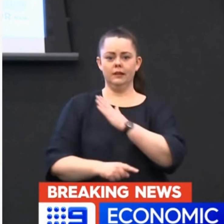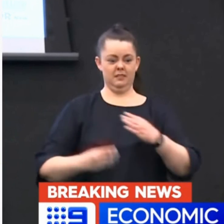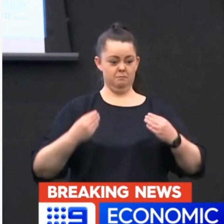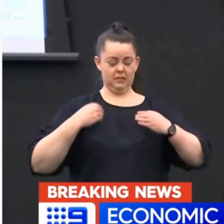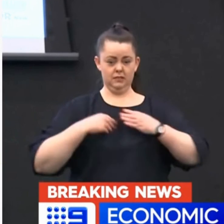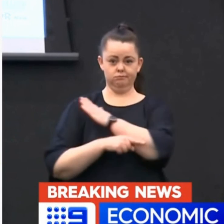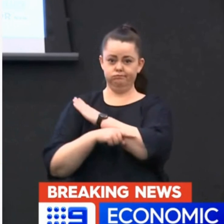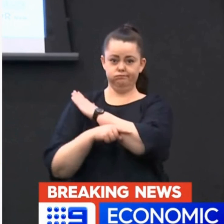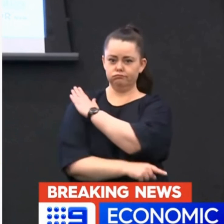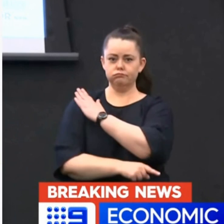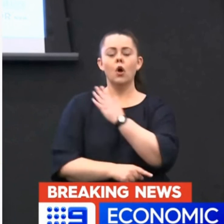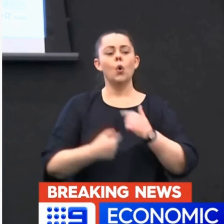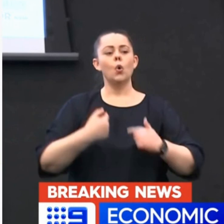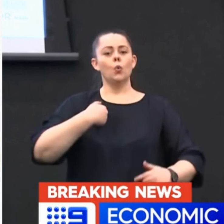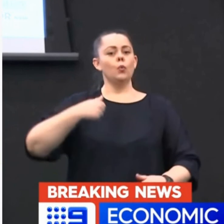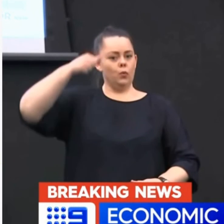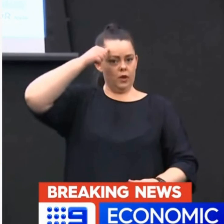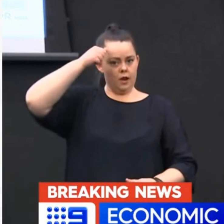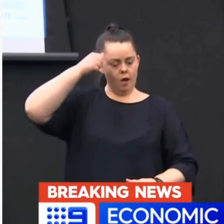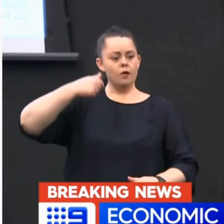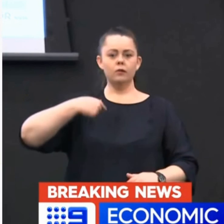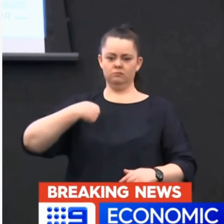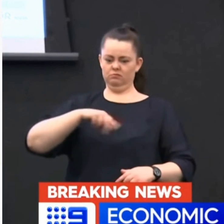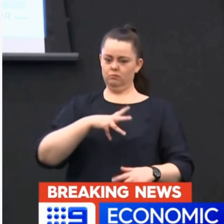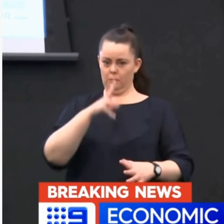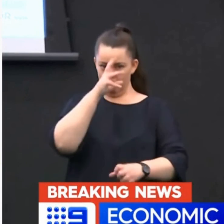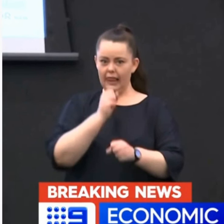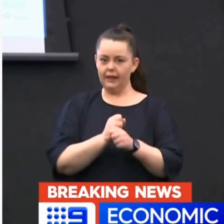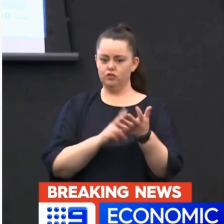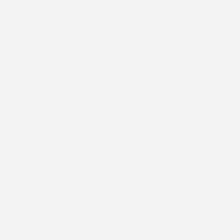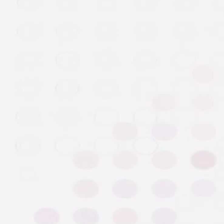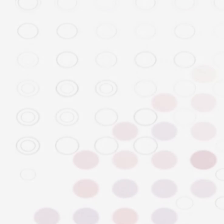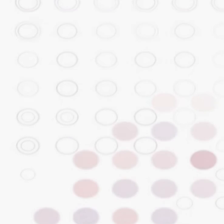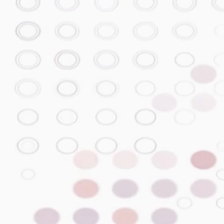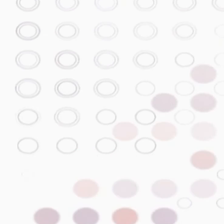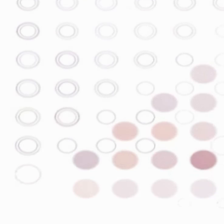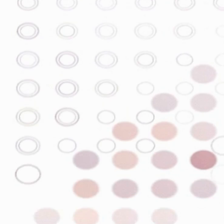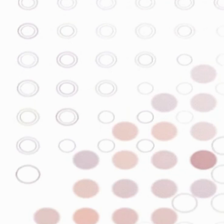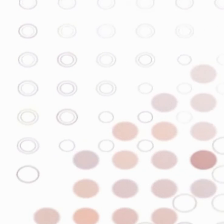back better and build a better future for everyone in New South Wales, leaving no one behind.